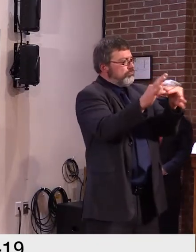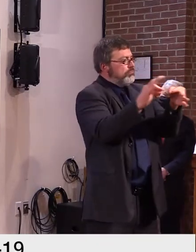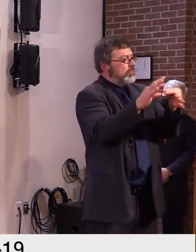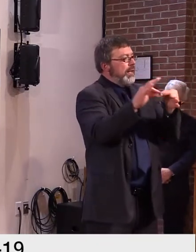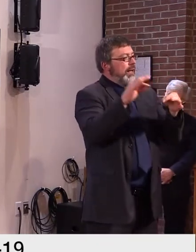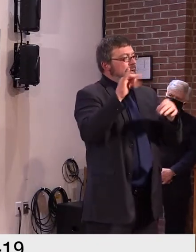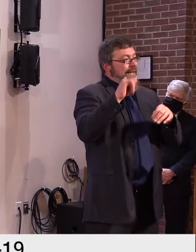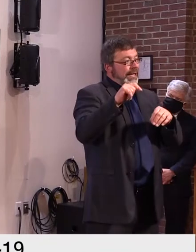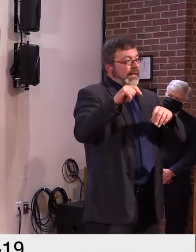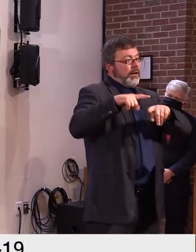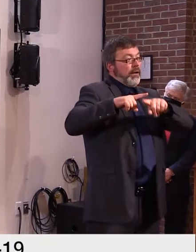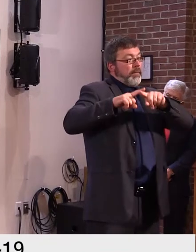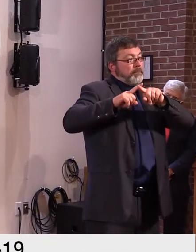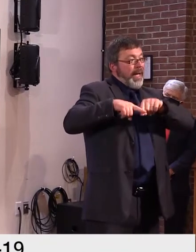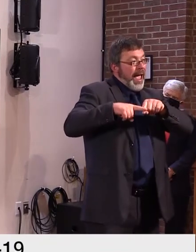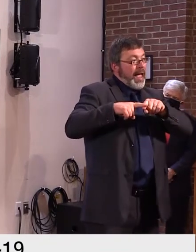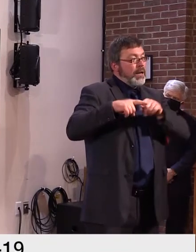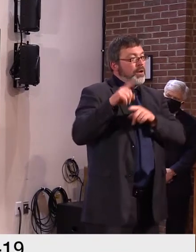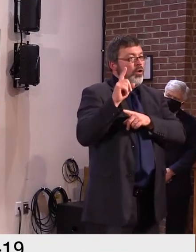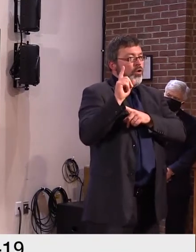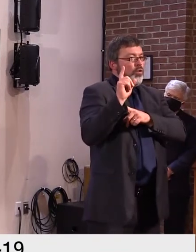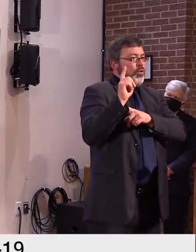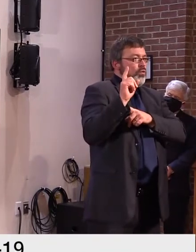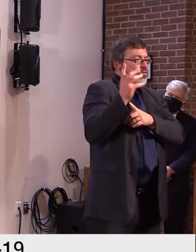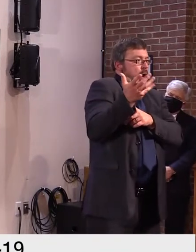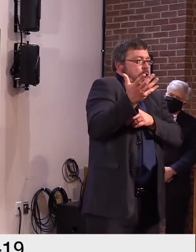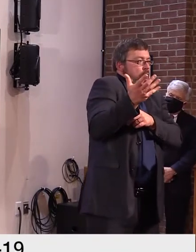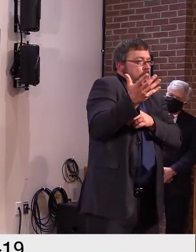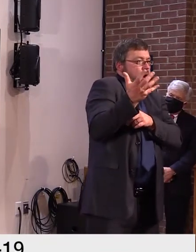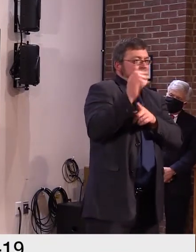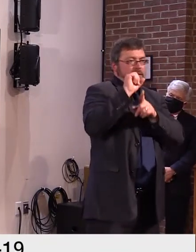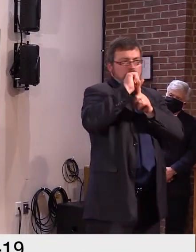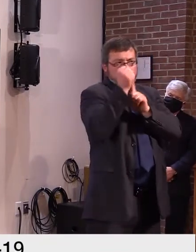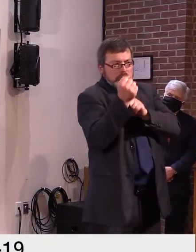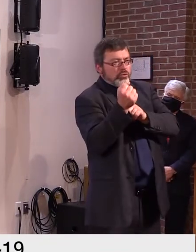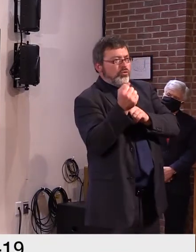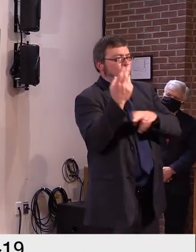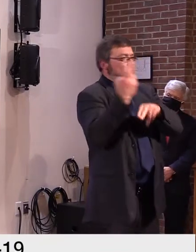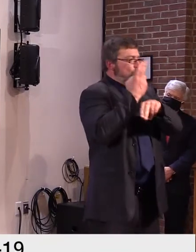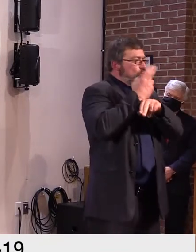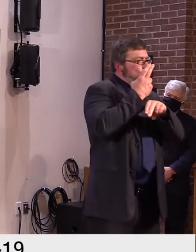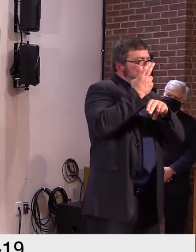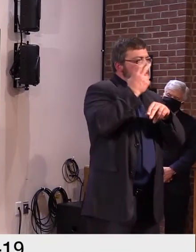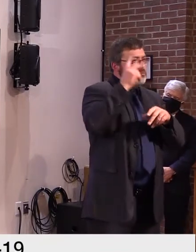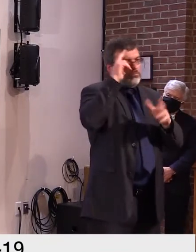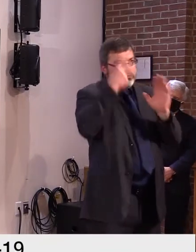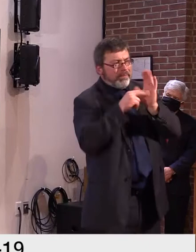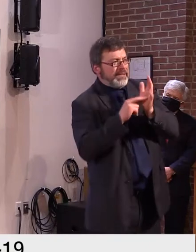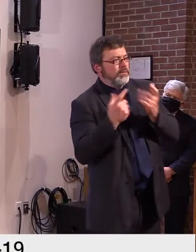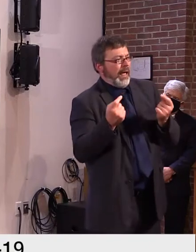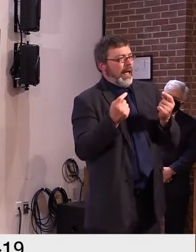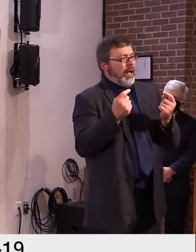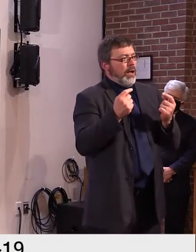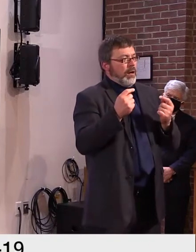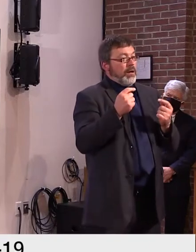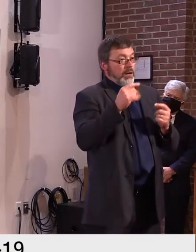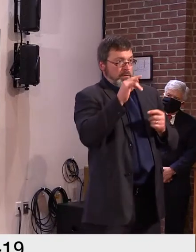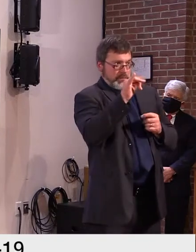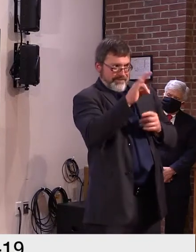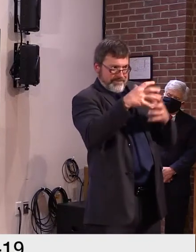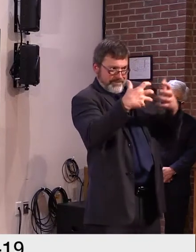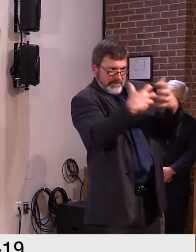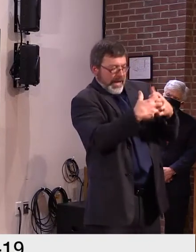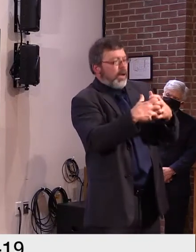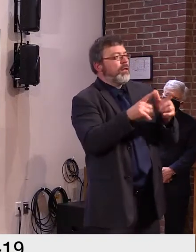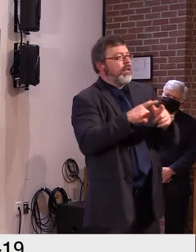that the test is used in that really counts, and putting the thought behind that as opposed to just